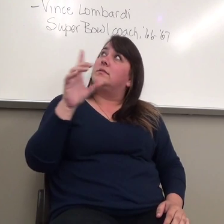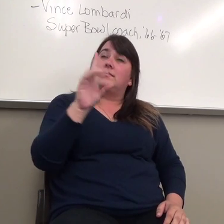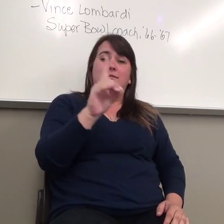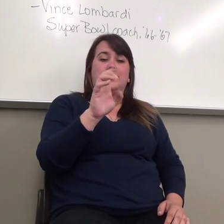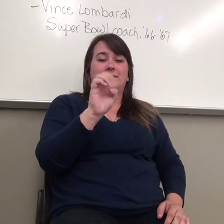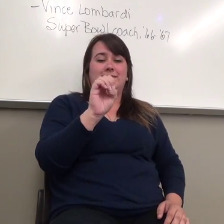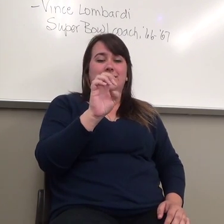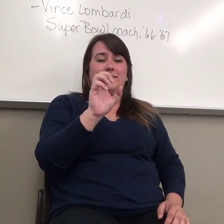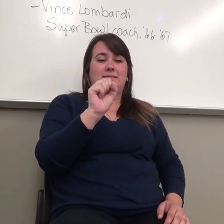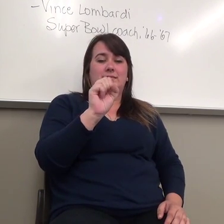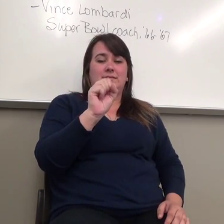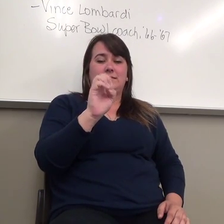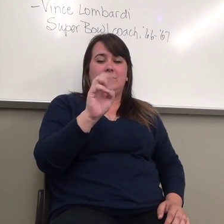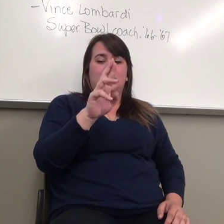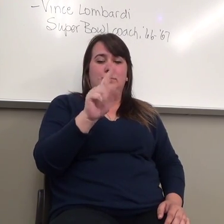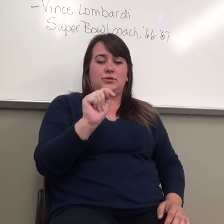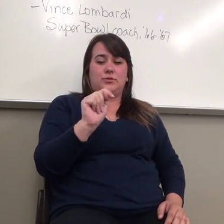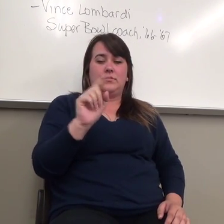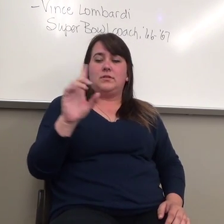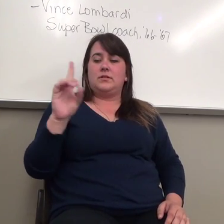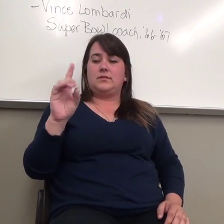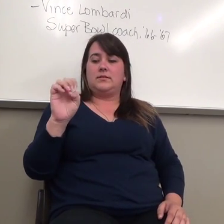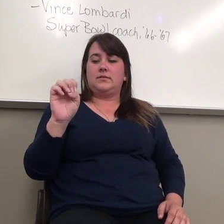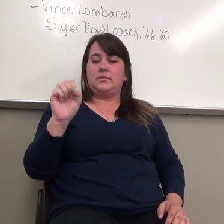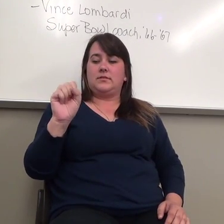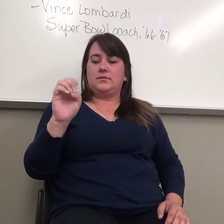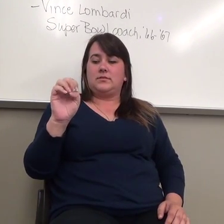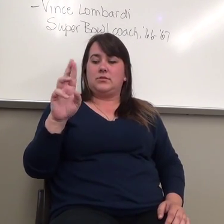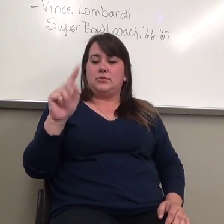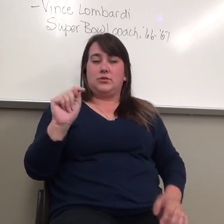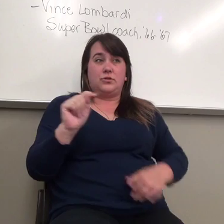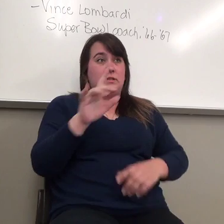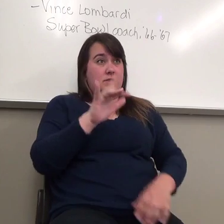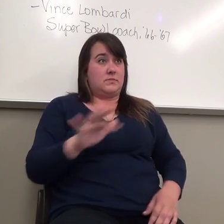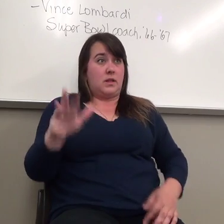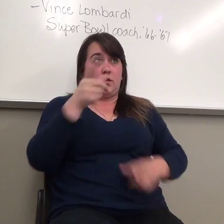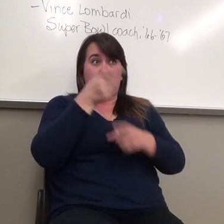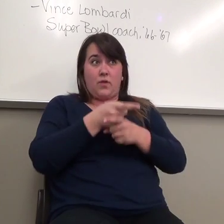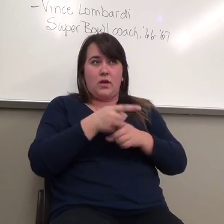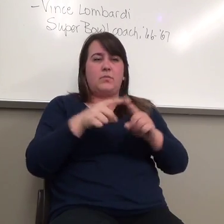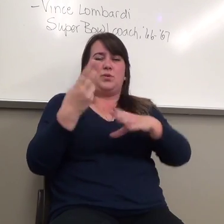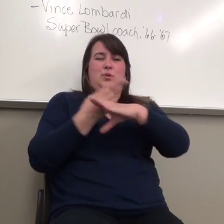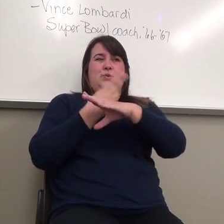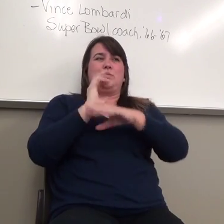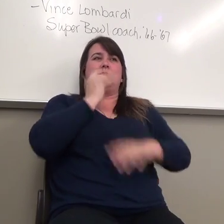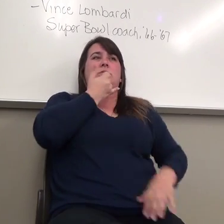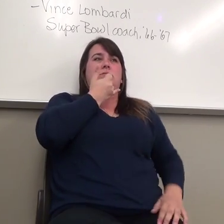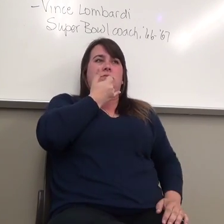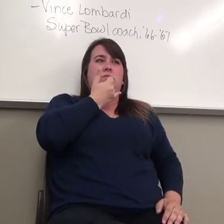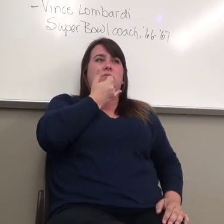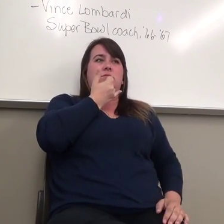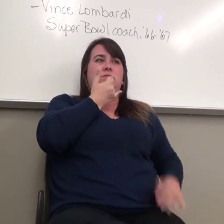are spelled correctly, but they're not used correctly. Then we